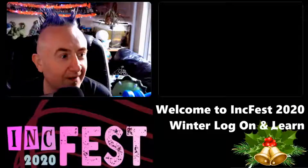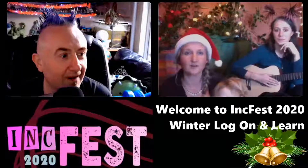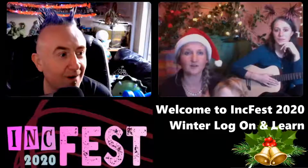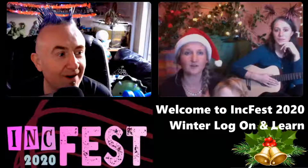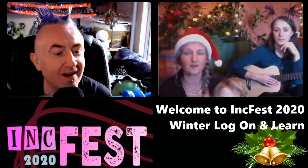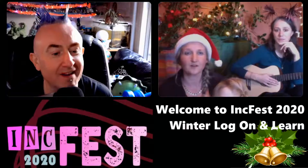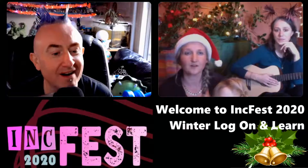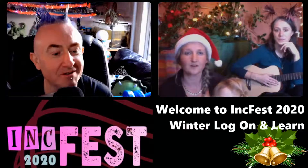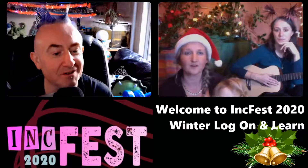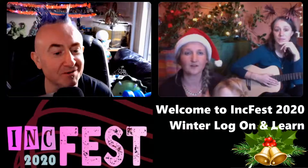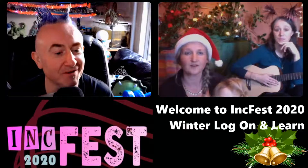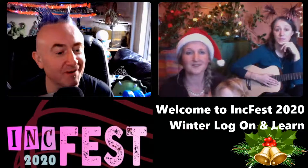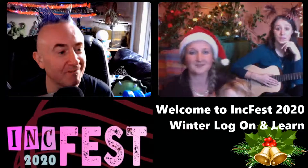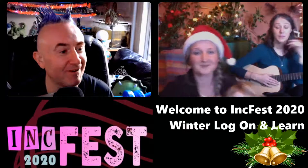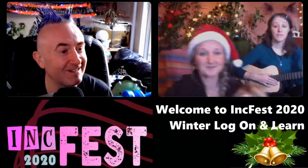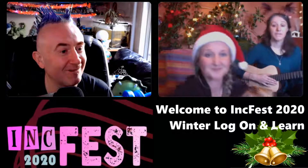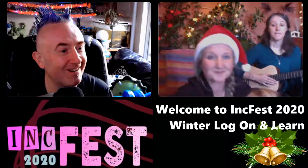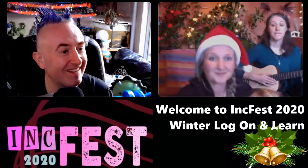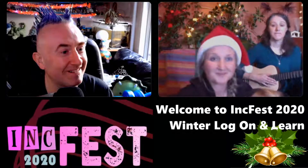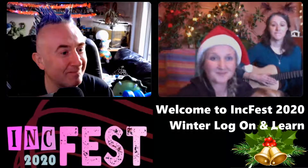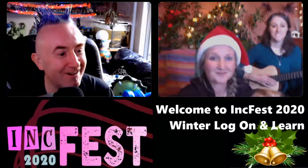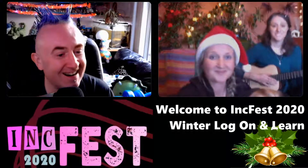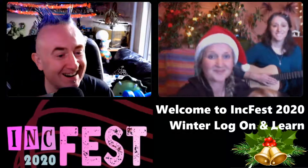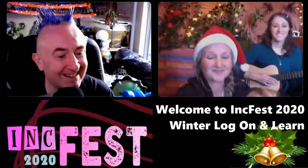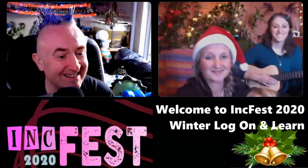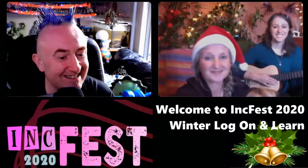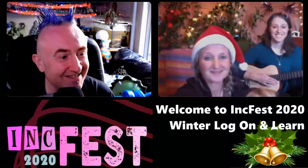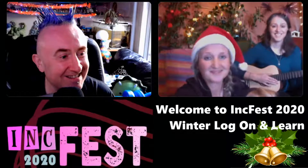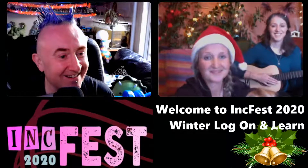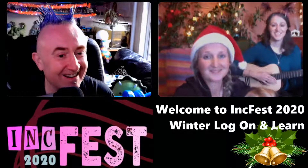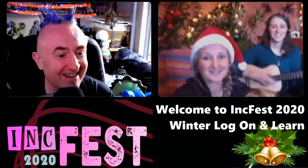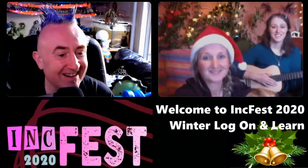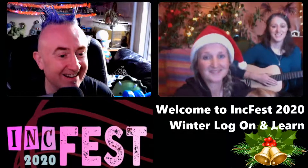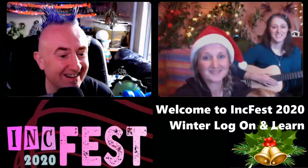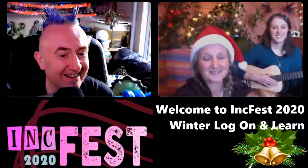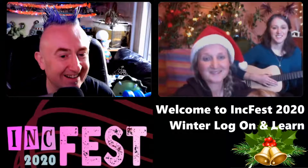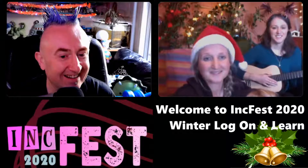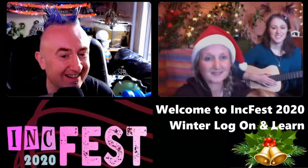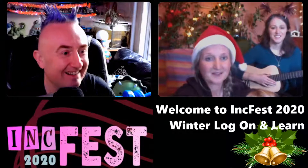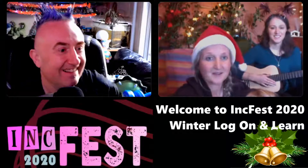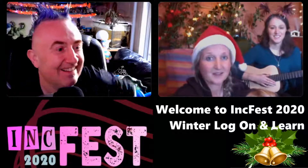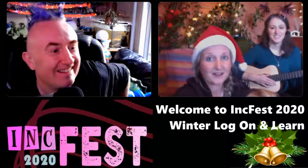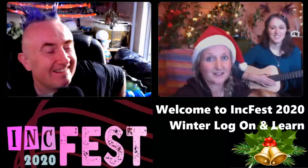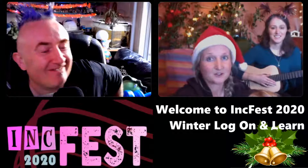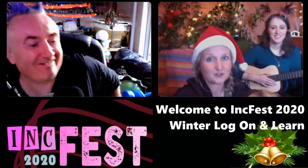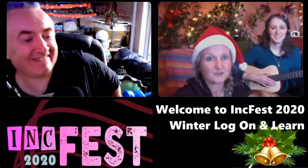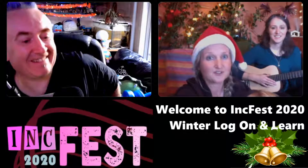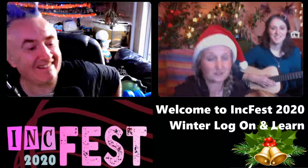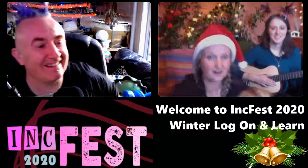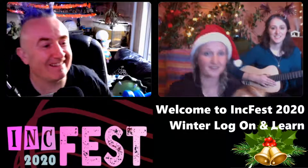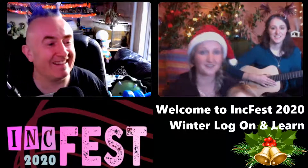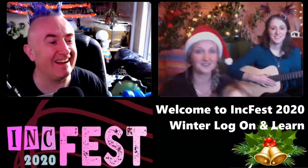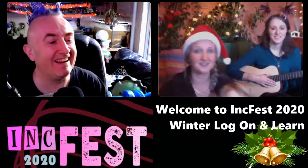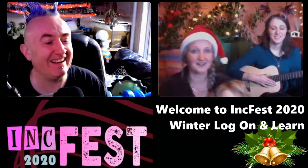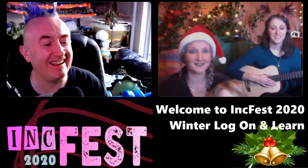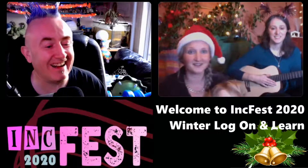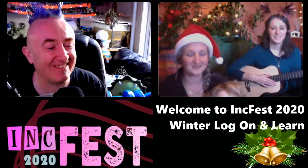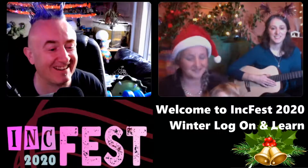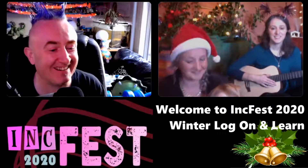Oh, I love that. That was two songs for the price of one. That was brilliant. So, so good. That is a Christmas cracker, isn't it? It absolutely